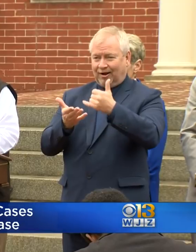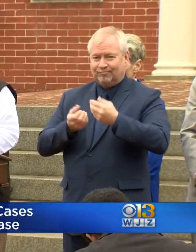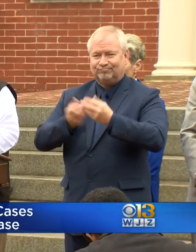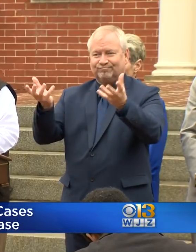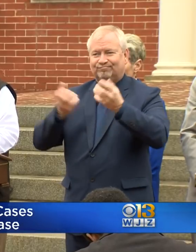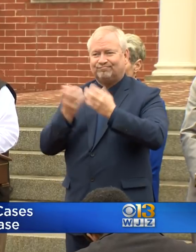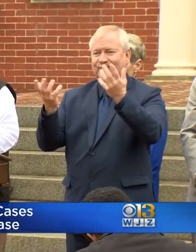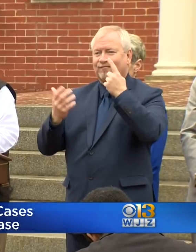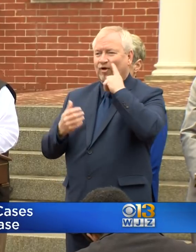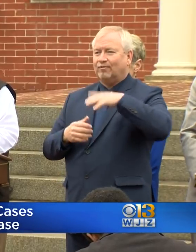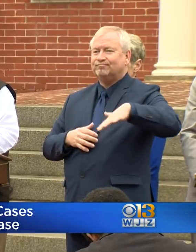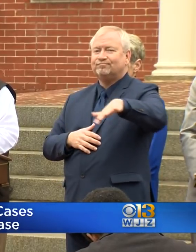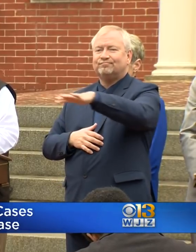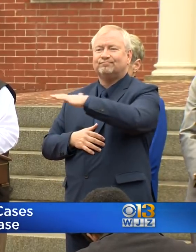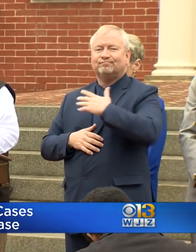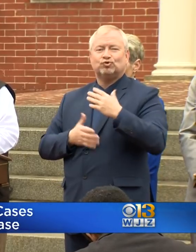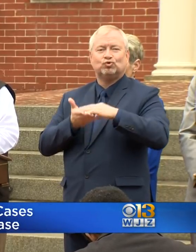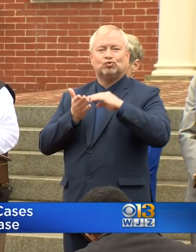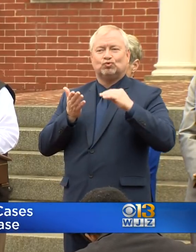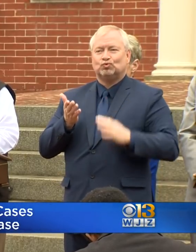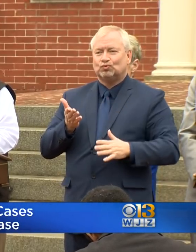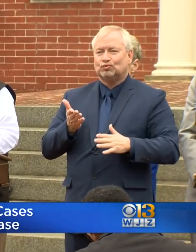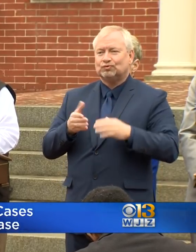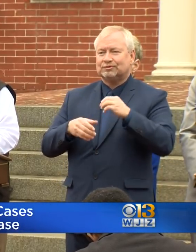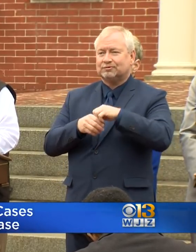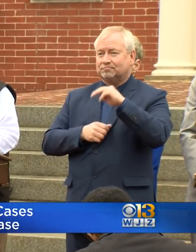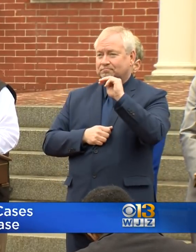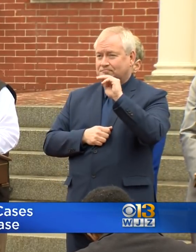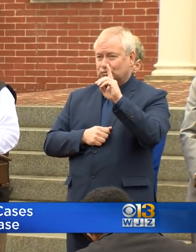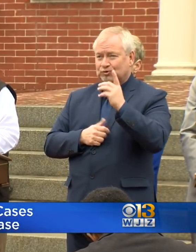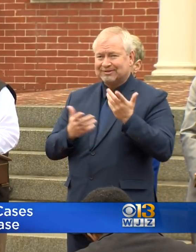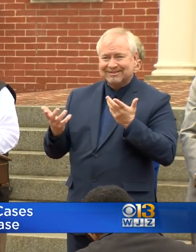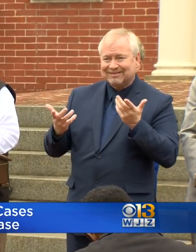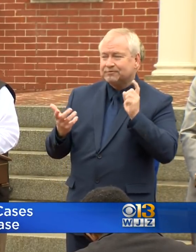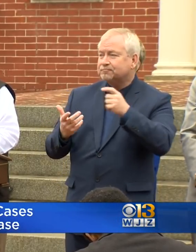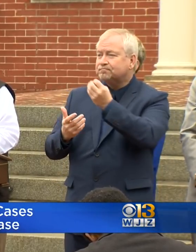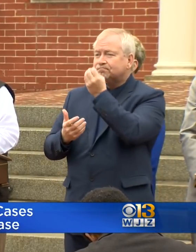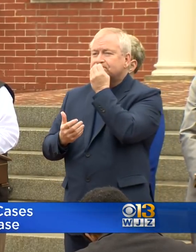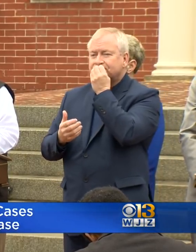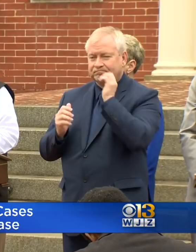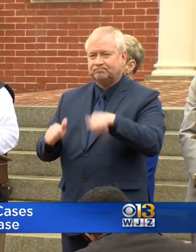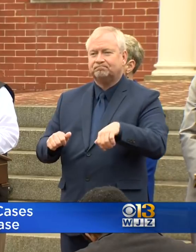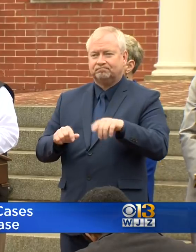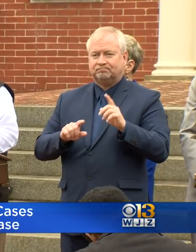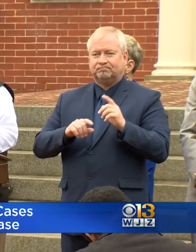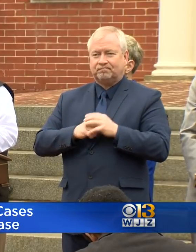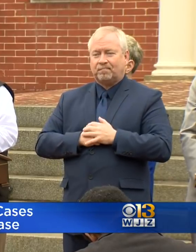our students across the state. This truly is